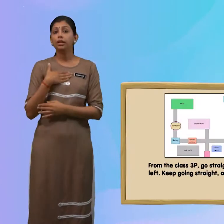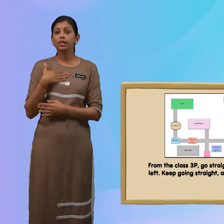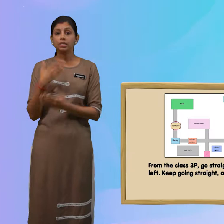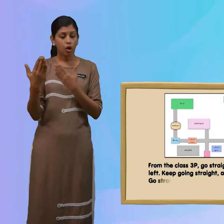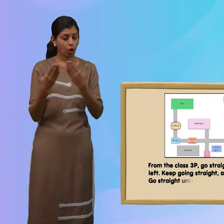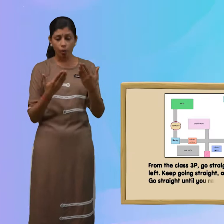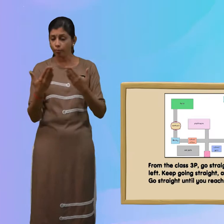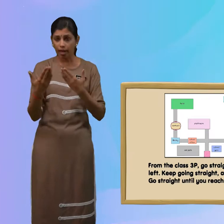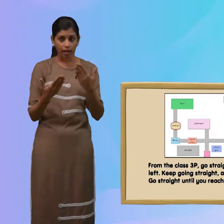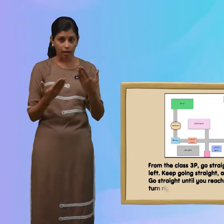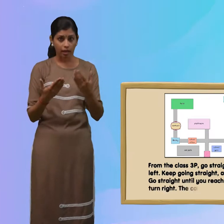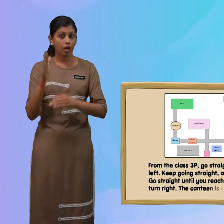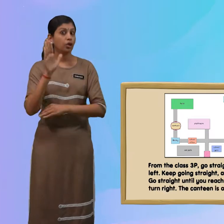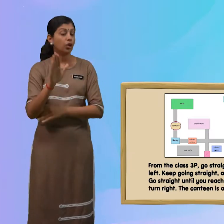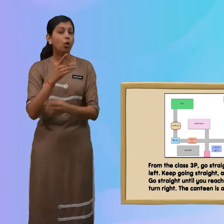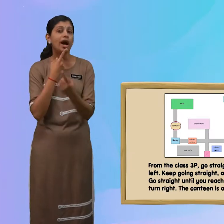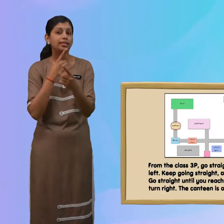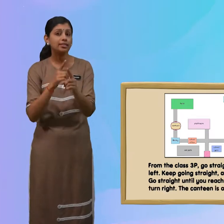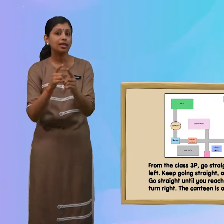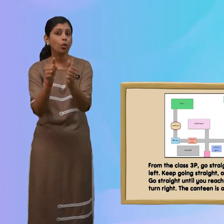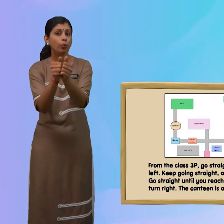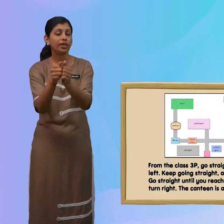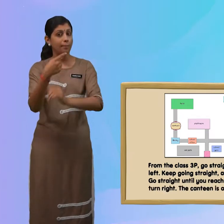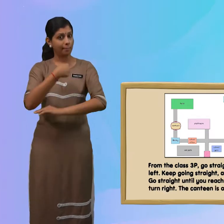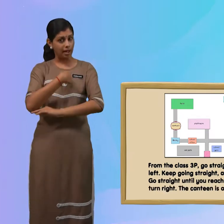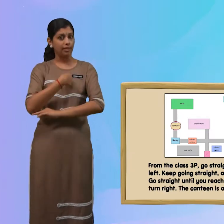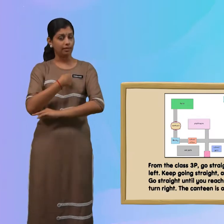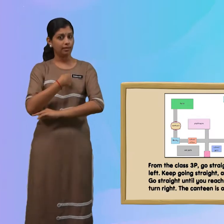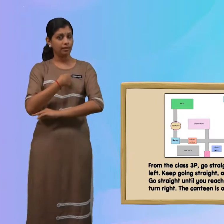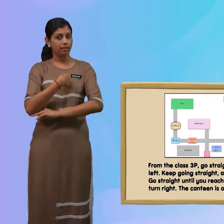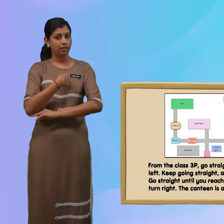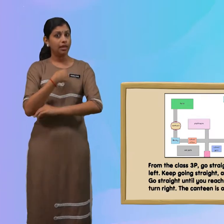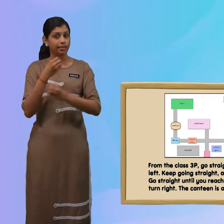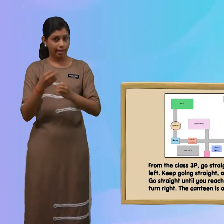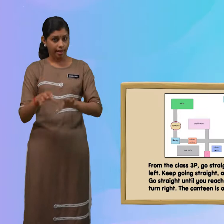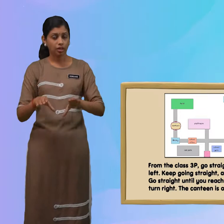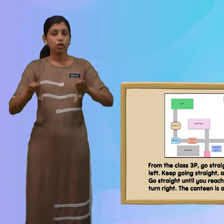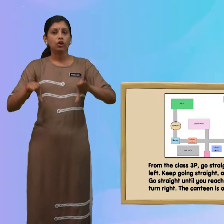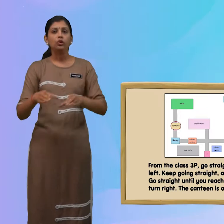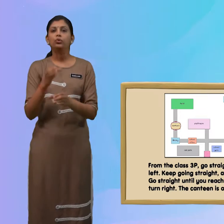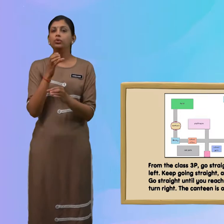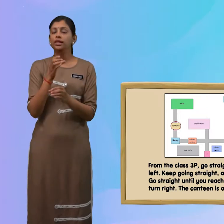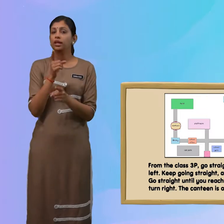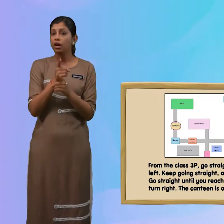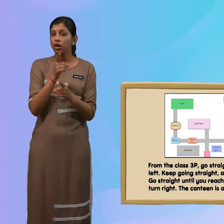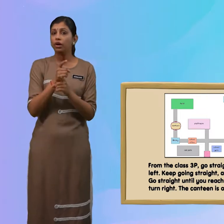Please compare your answer with mine. Then you do the